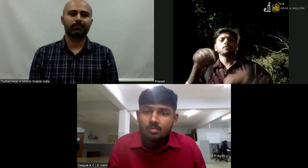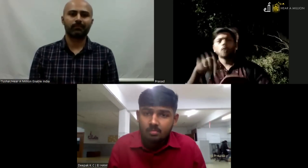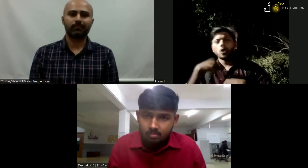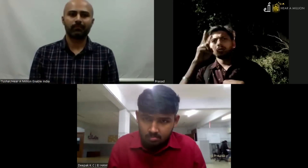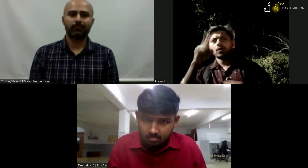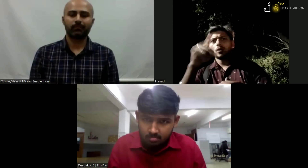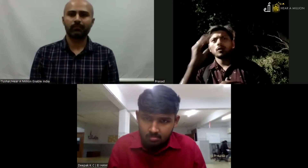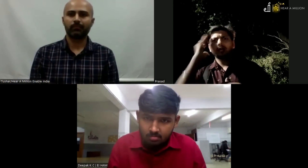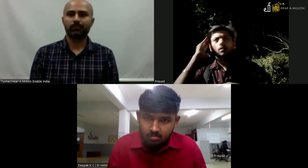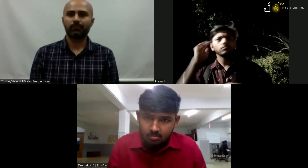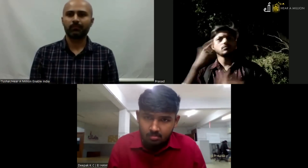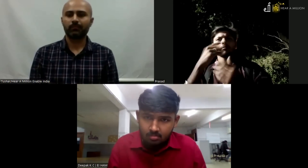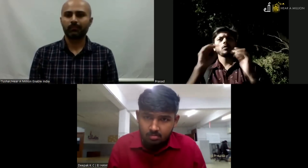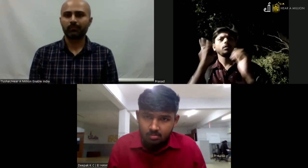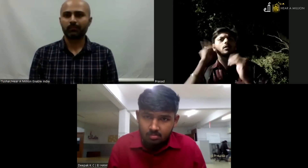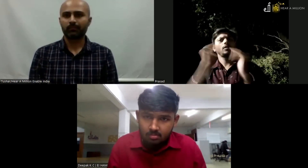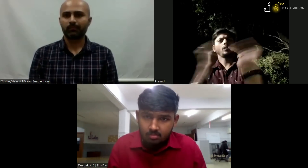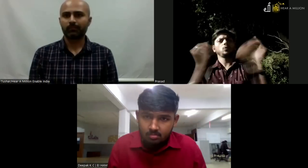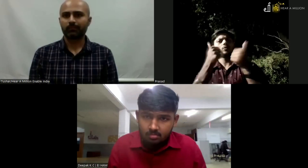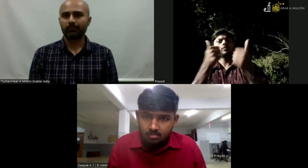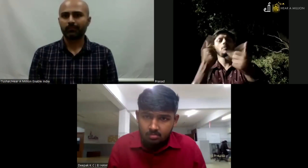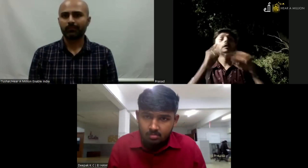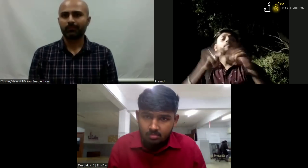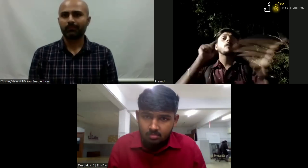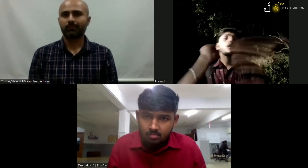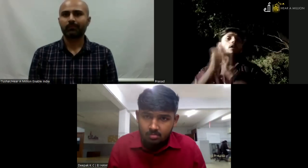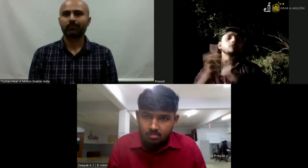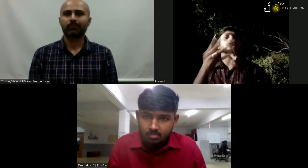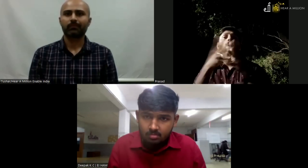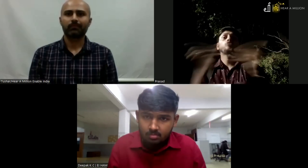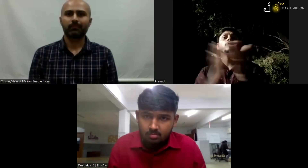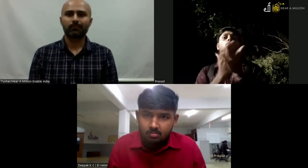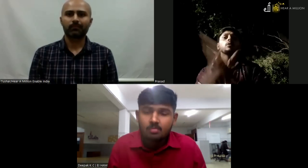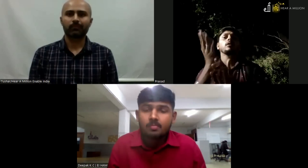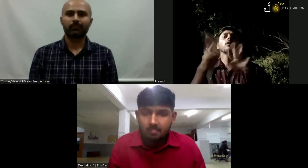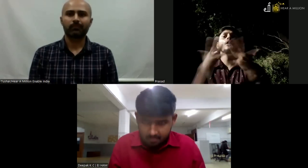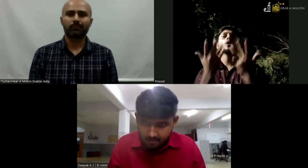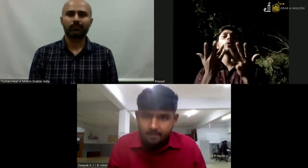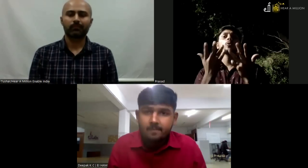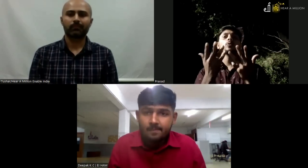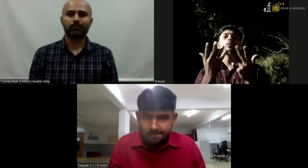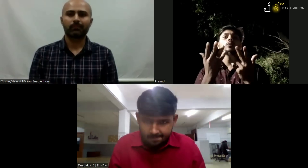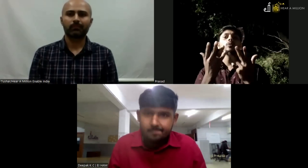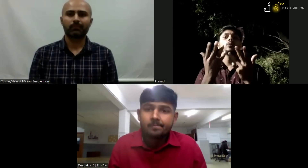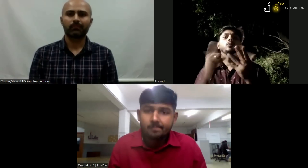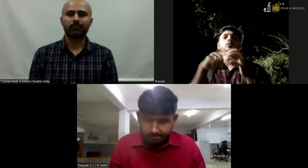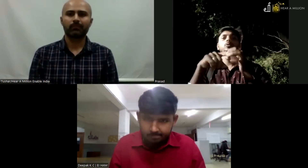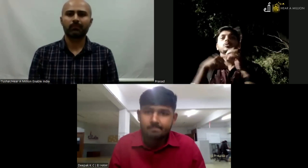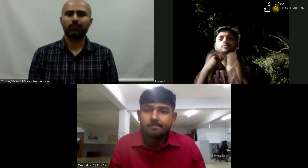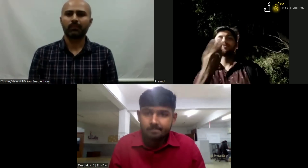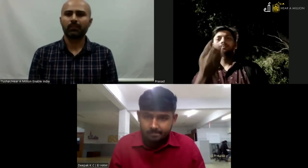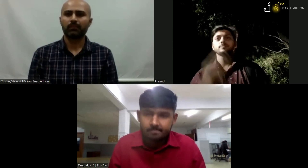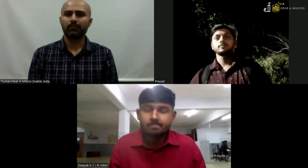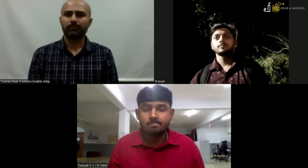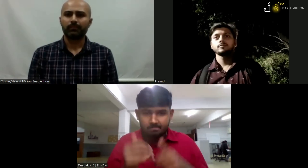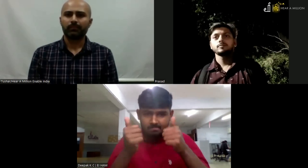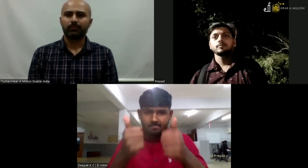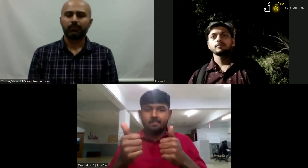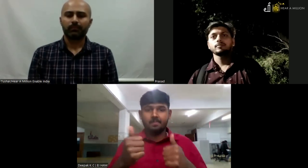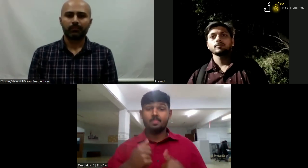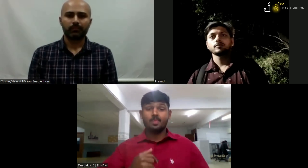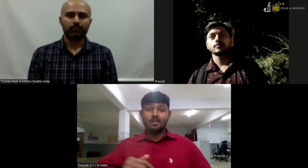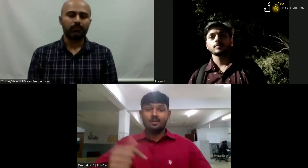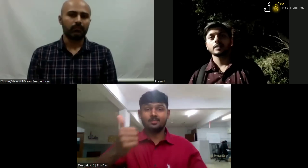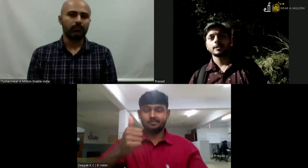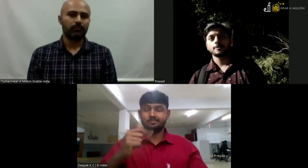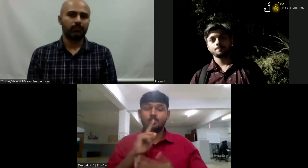because so they told me that you need to get the medical certification. So but there are other people who are saying that you can easily